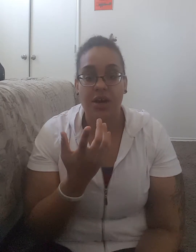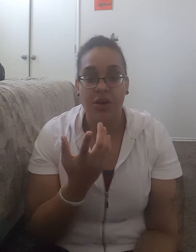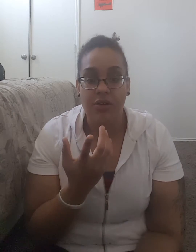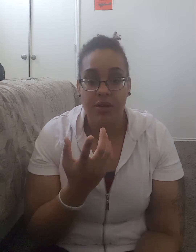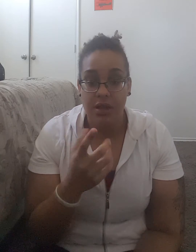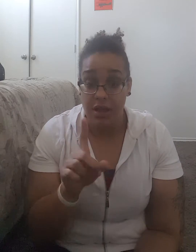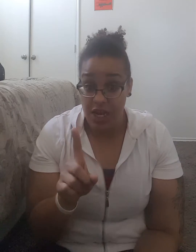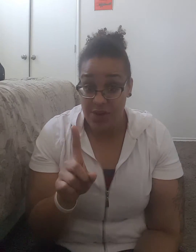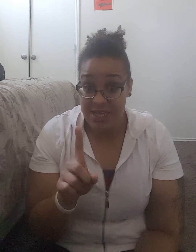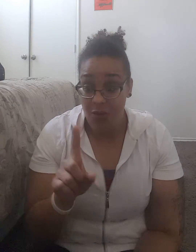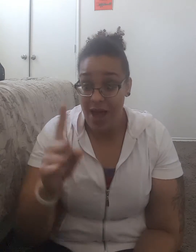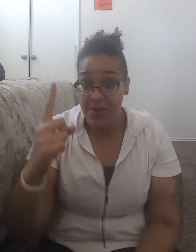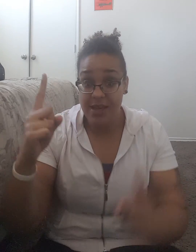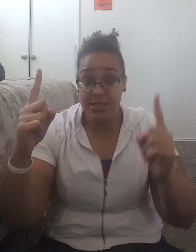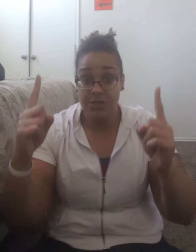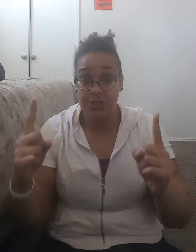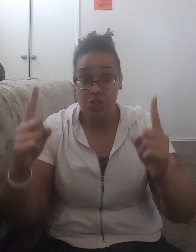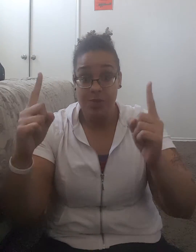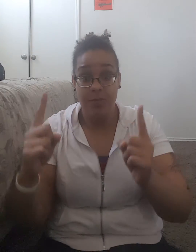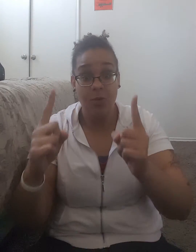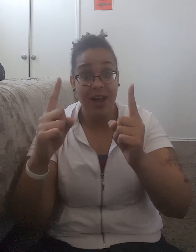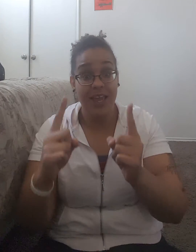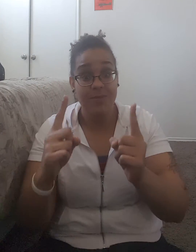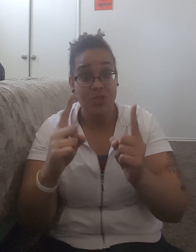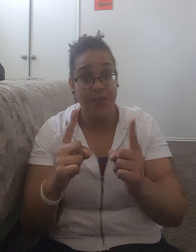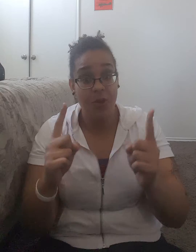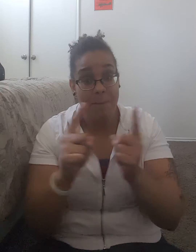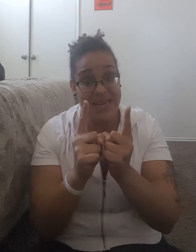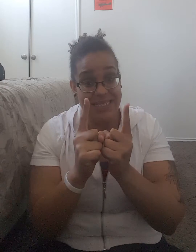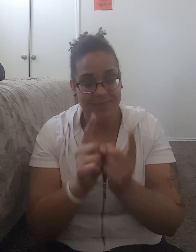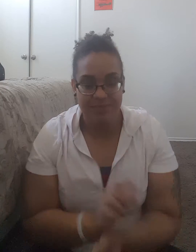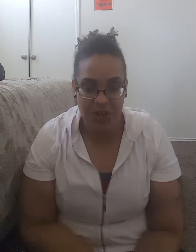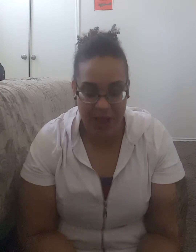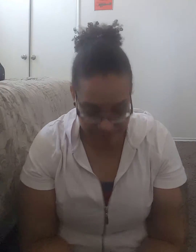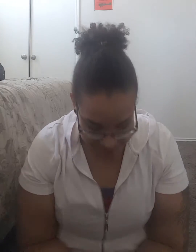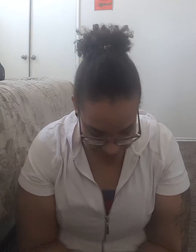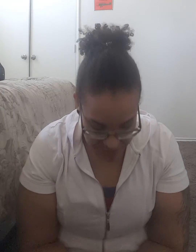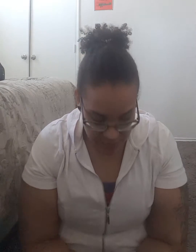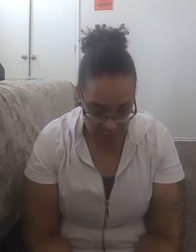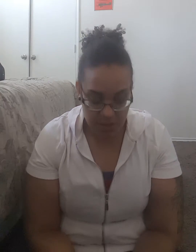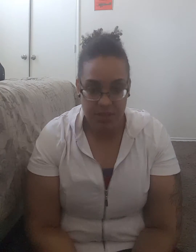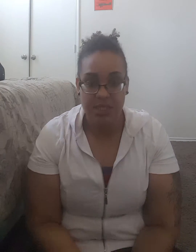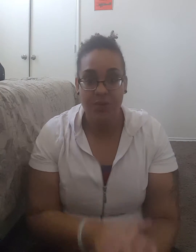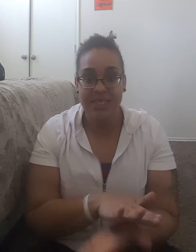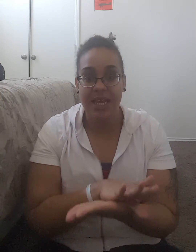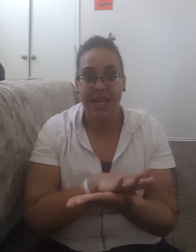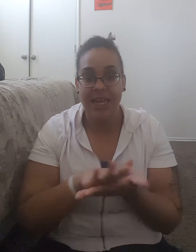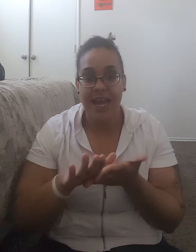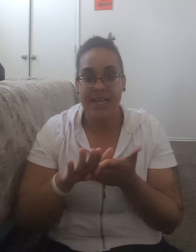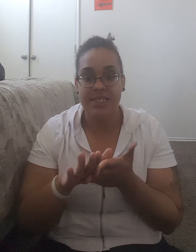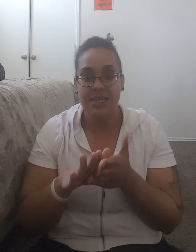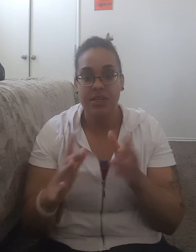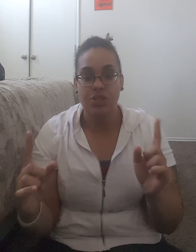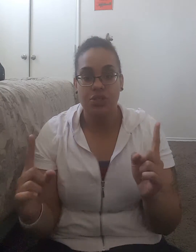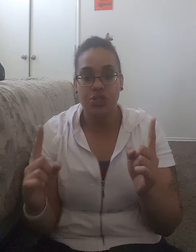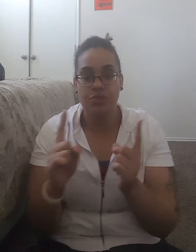So, and you can tell why, because two people walking up to each other meet. Okay. So it's nice to